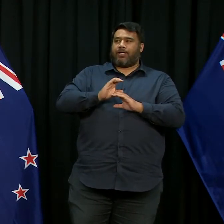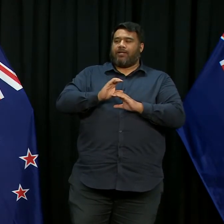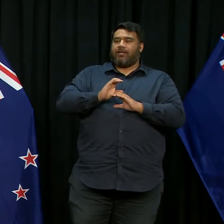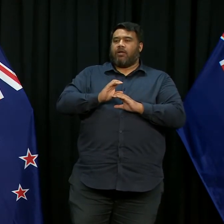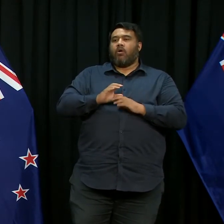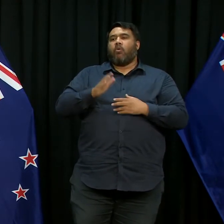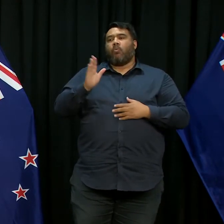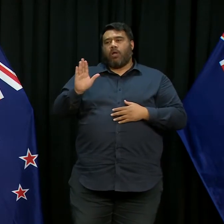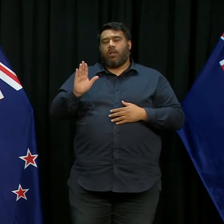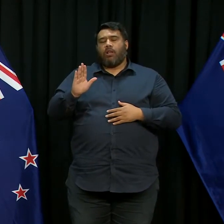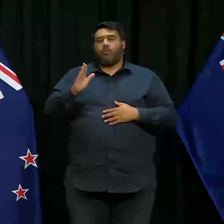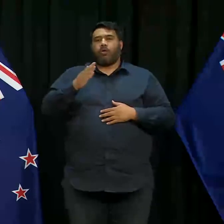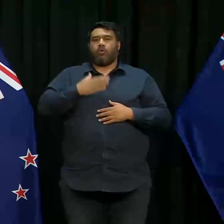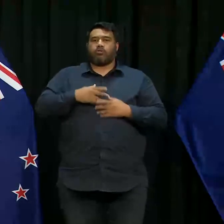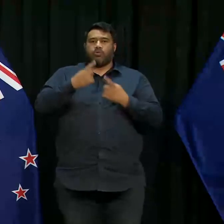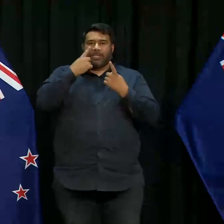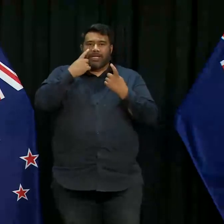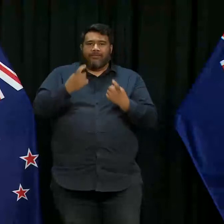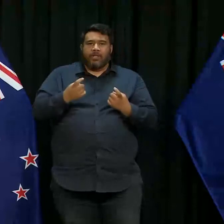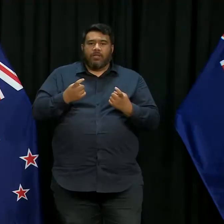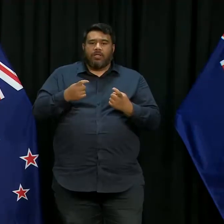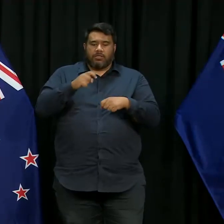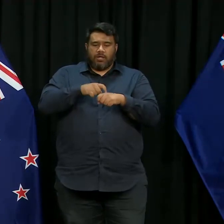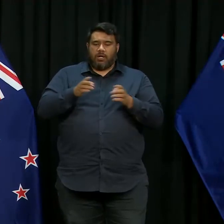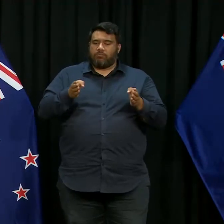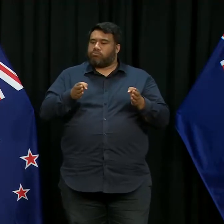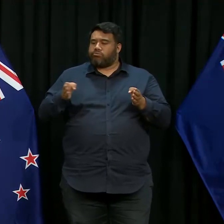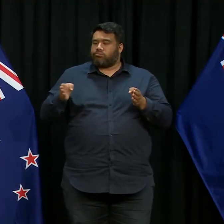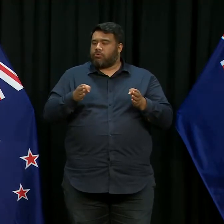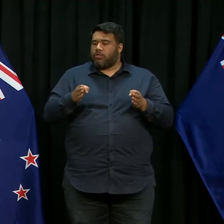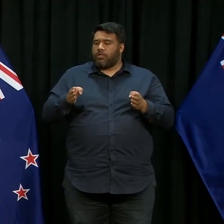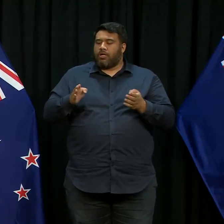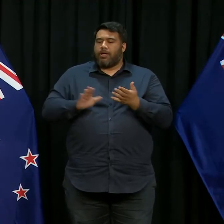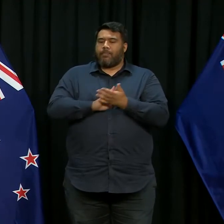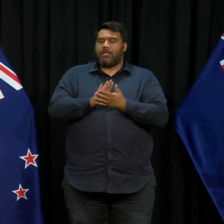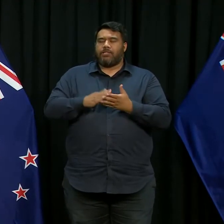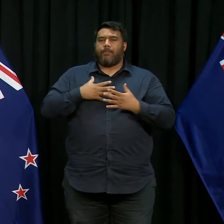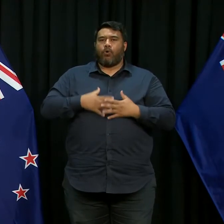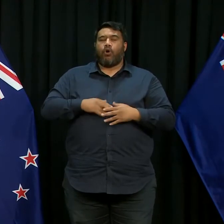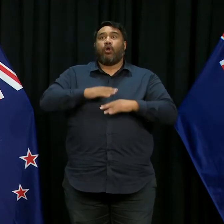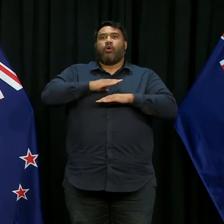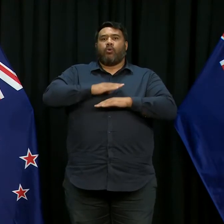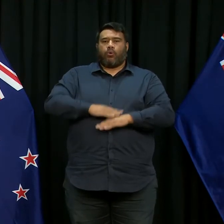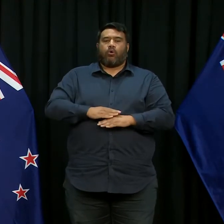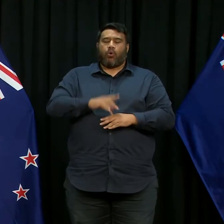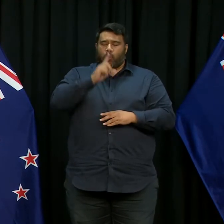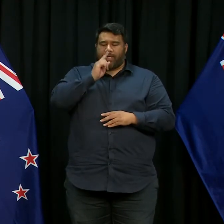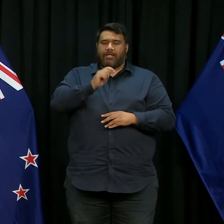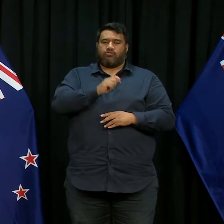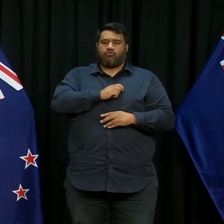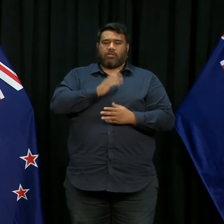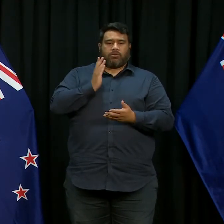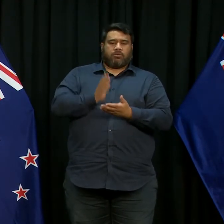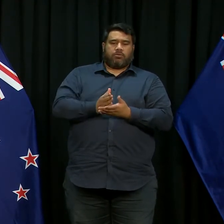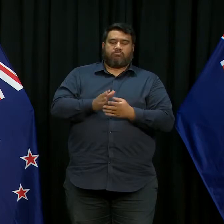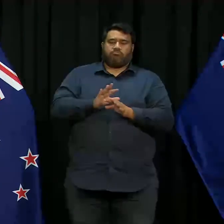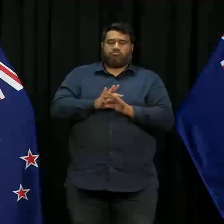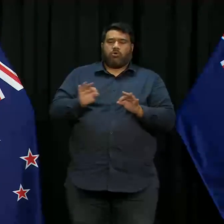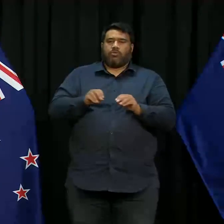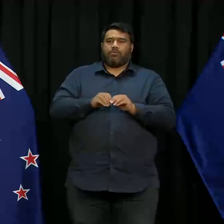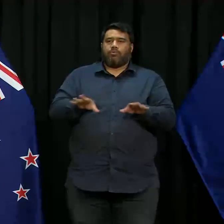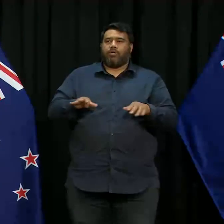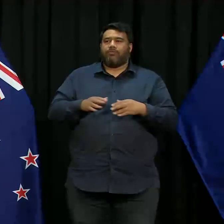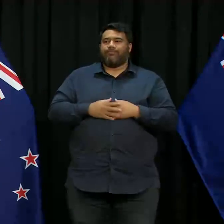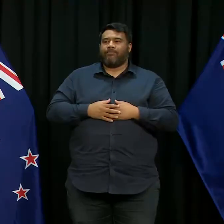a cautious level to give us a bit of extra reassurance. The second reason, of course, it's a natural